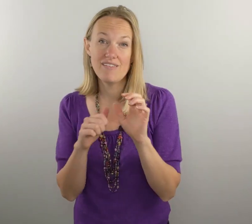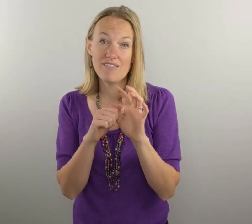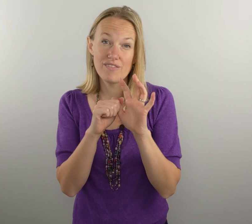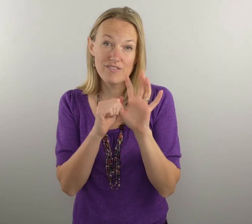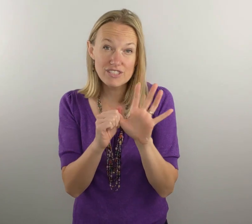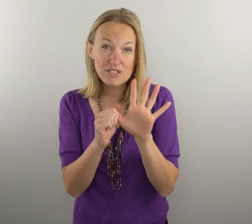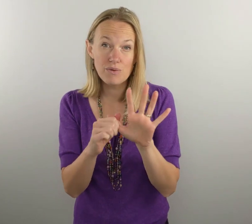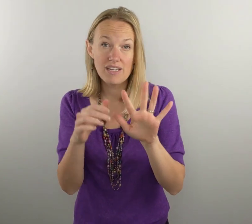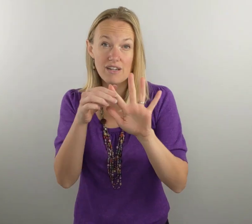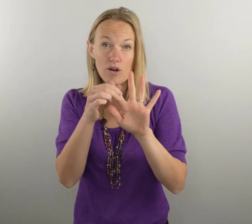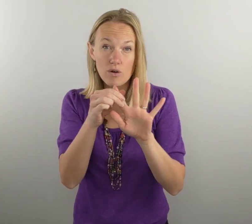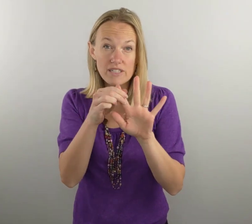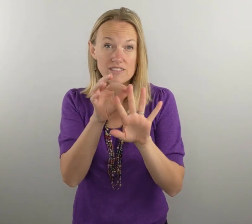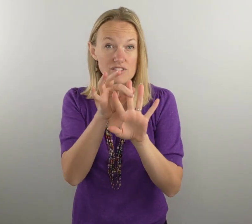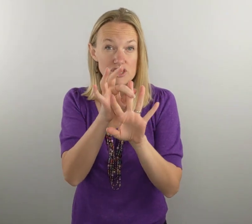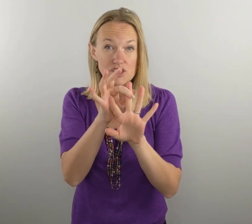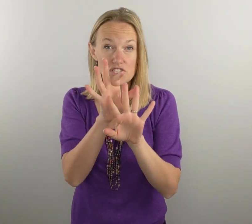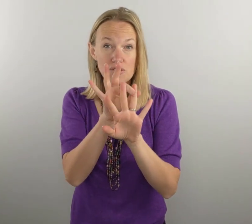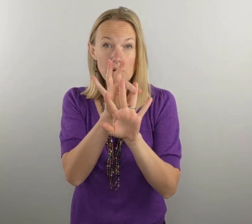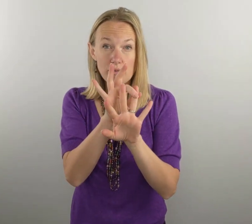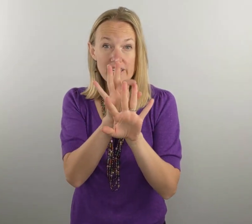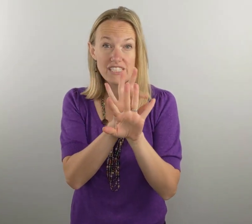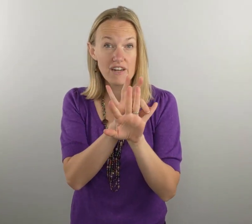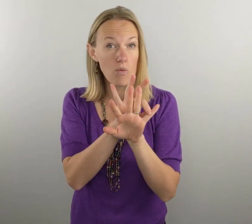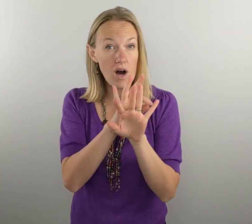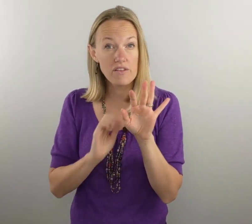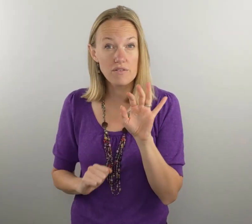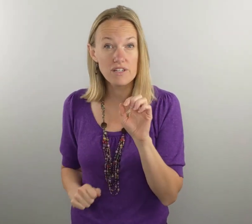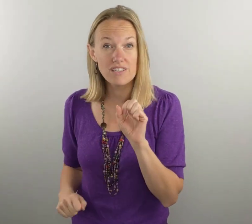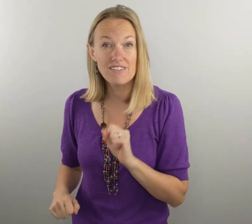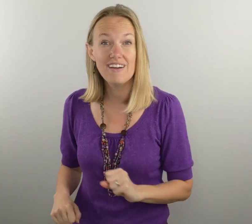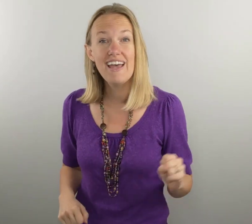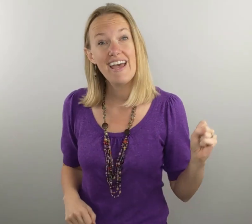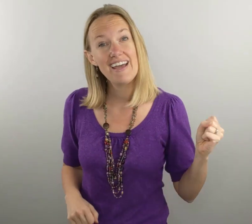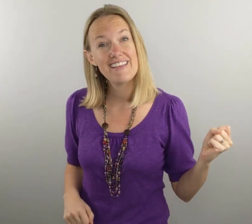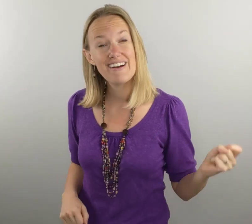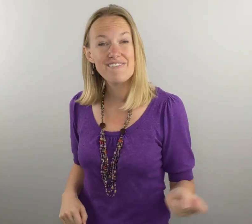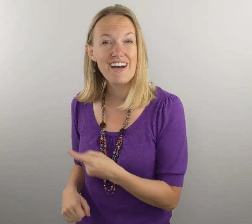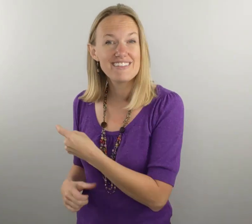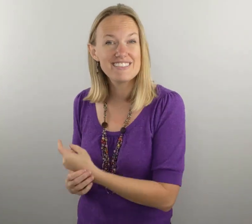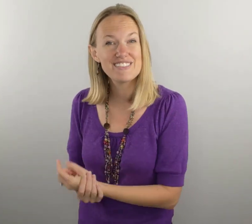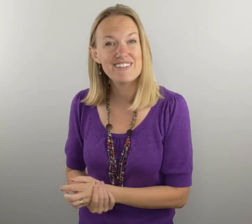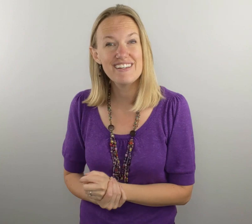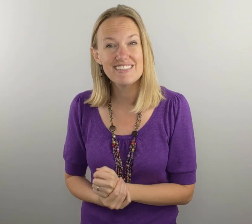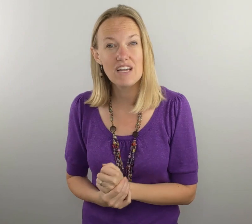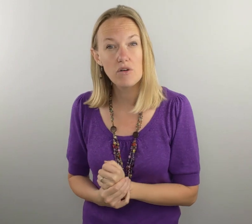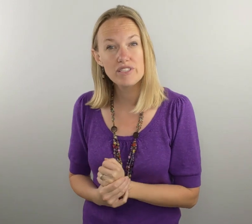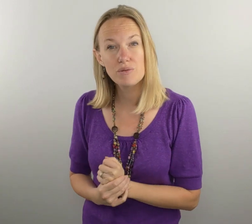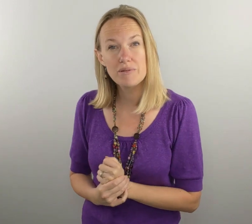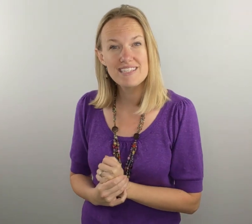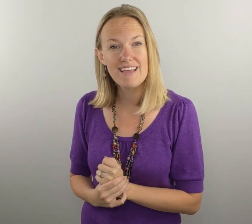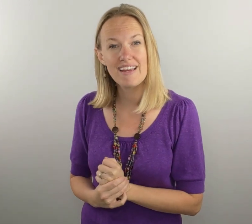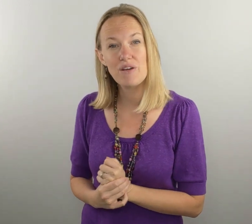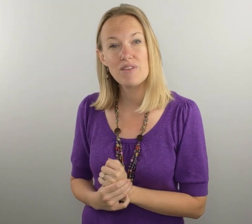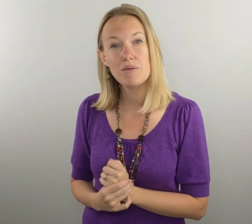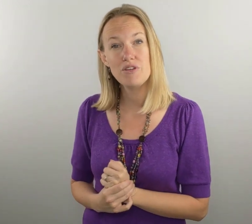have verse 1, a chorus, verse 2, a bridge, and a walkthrough to do. And then our final tutorial, as always, will be signing with the